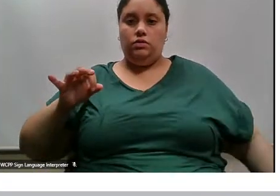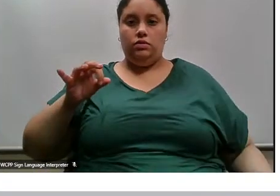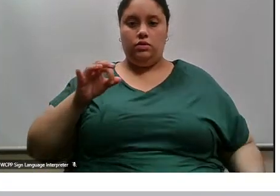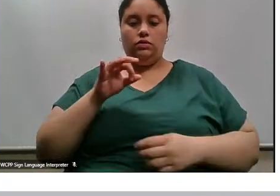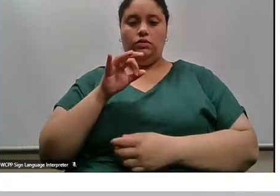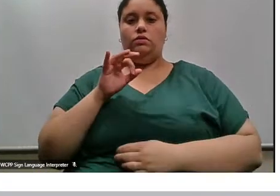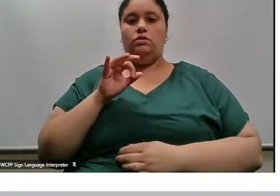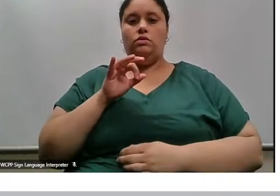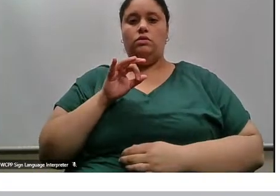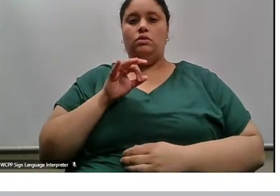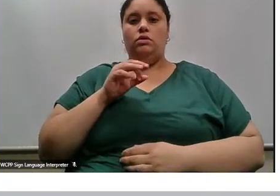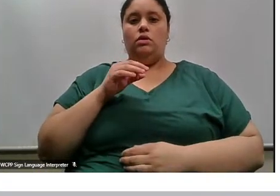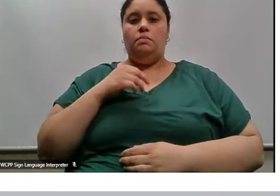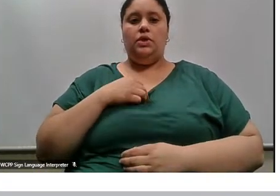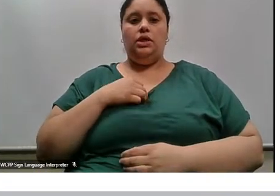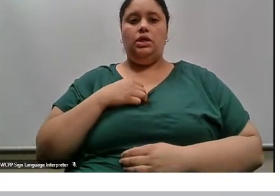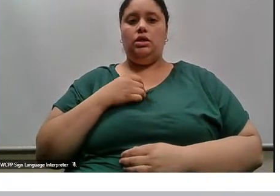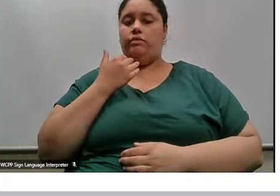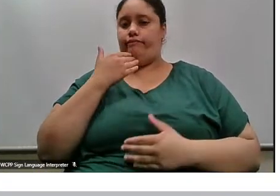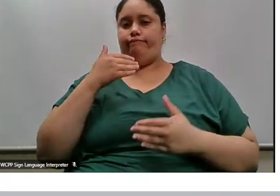to stay away from this question.